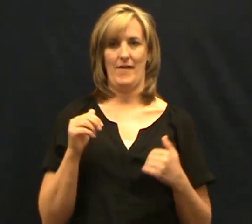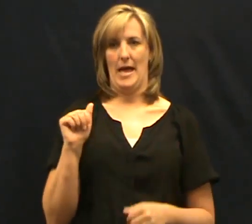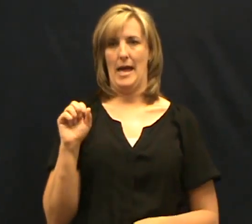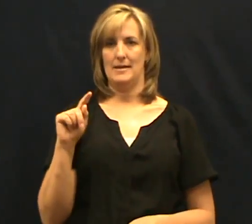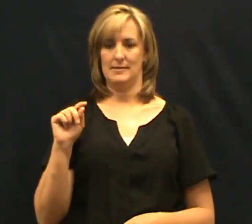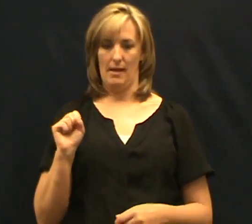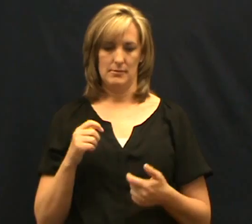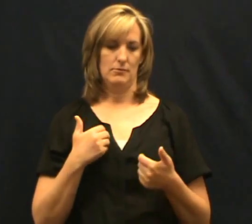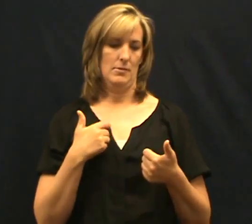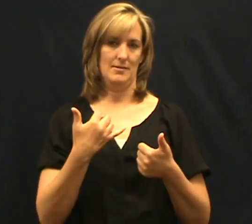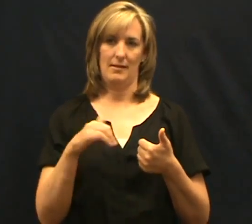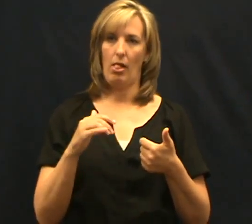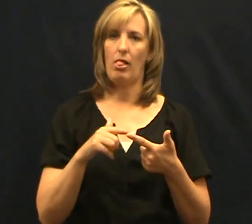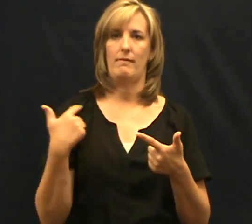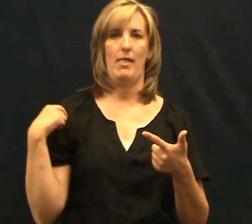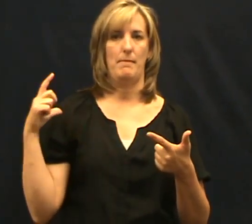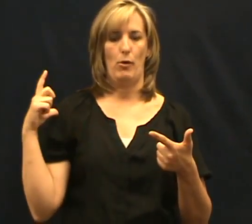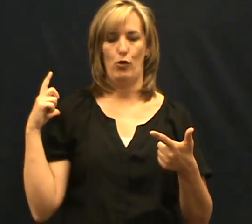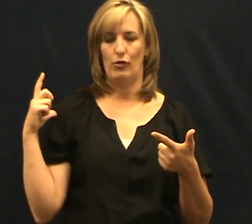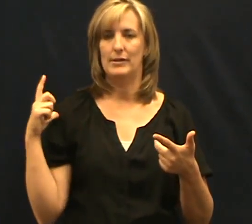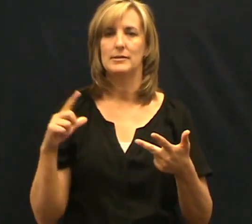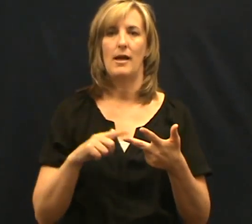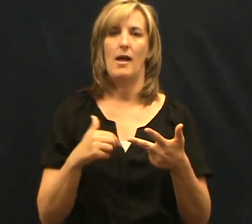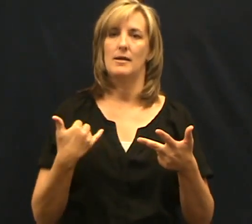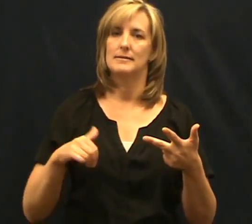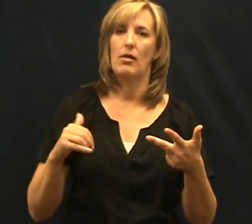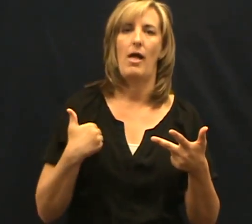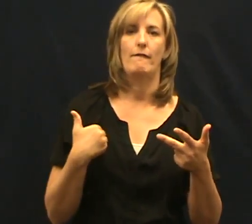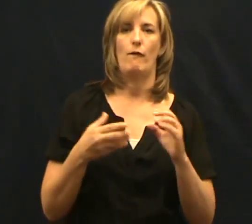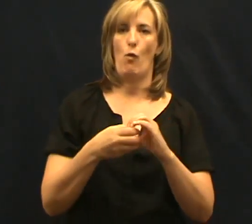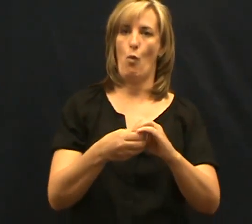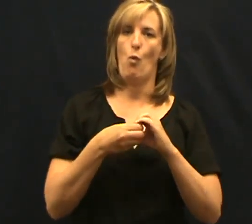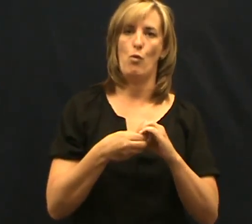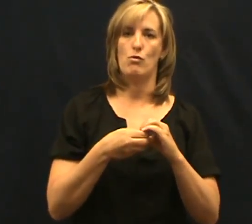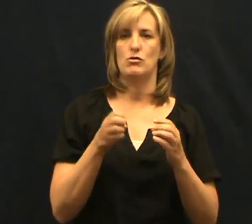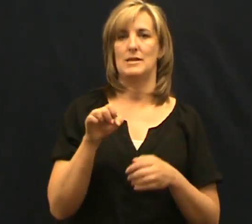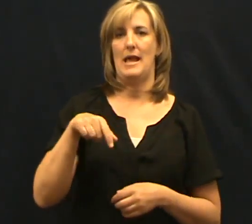your liabilities, and you still have your owner's equity.